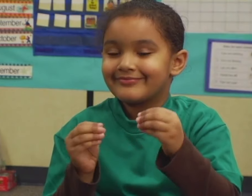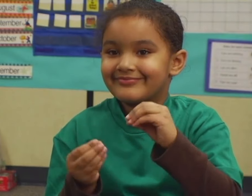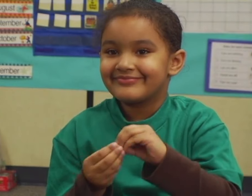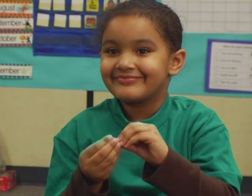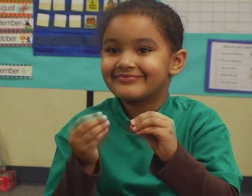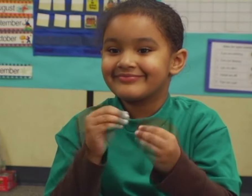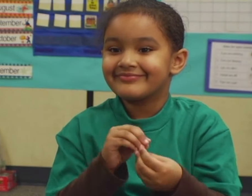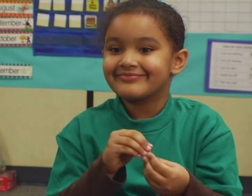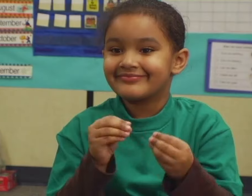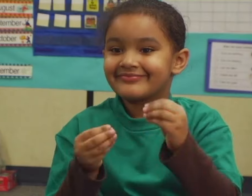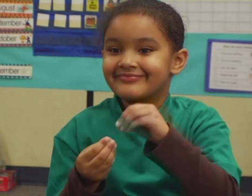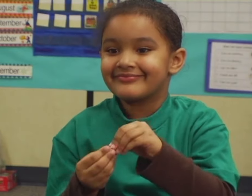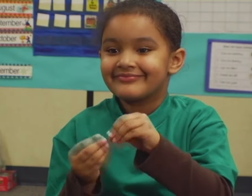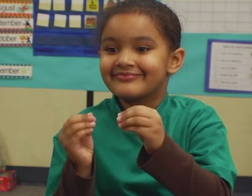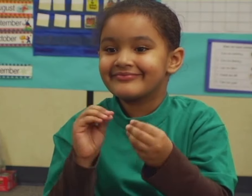Tap and twist for numbers.